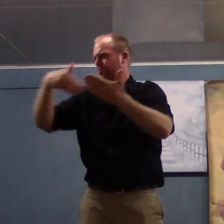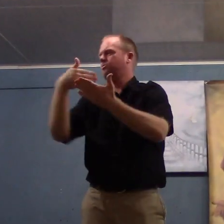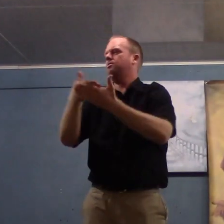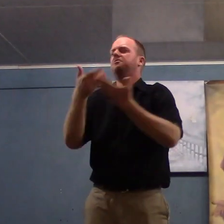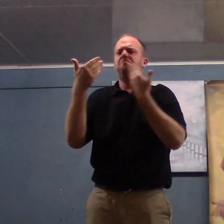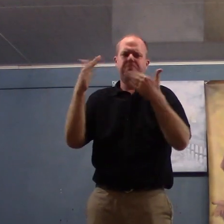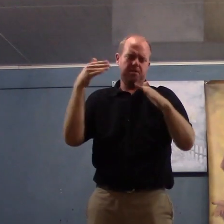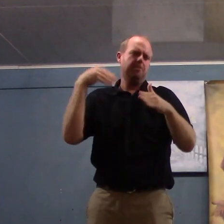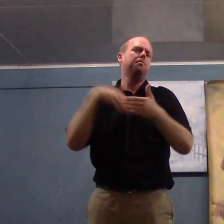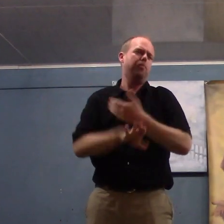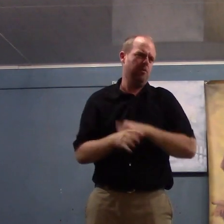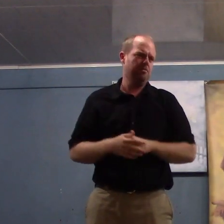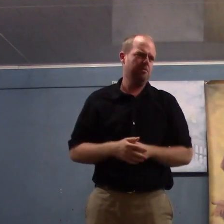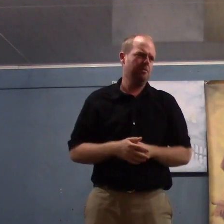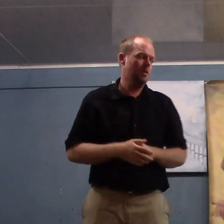All of us are born as a baby.